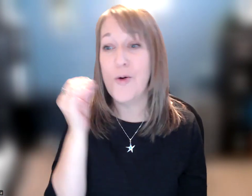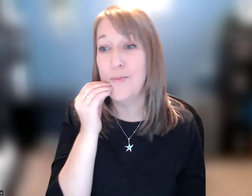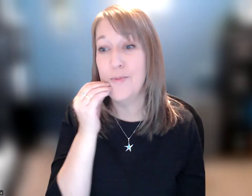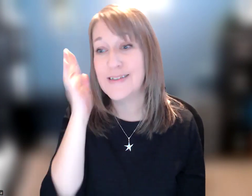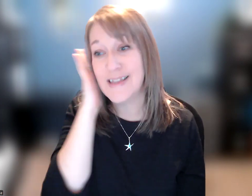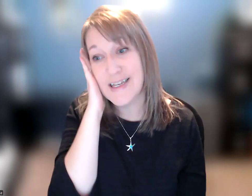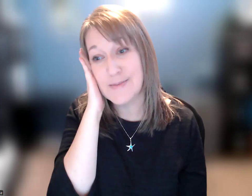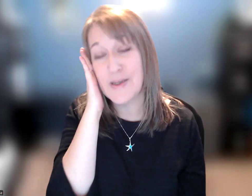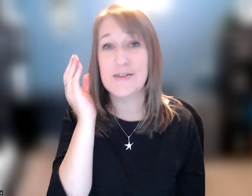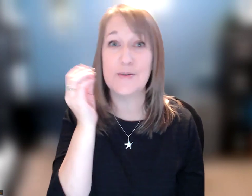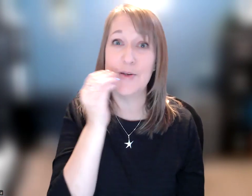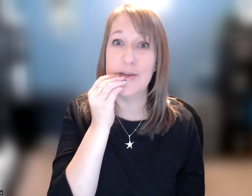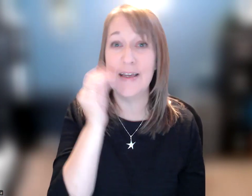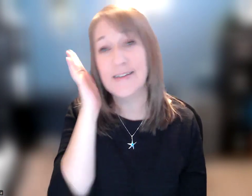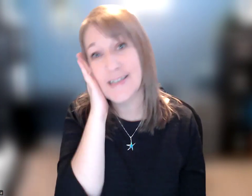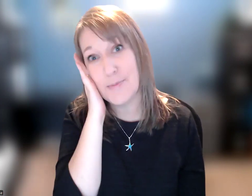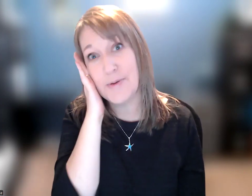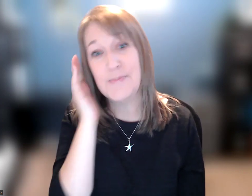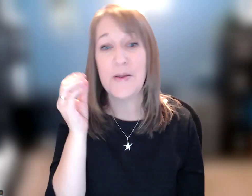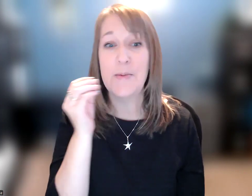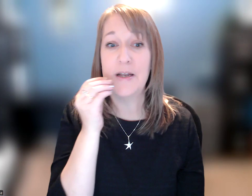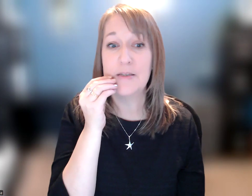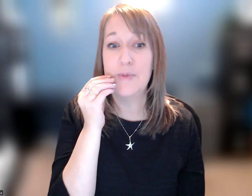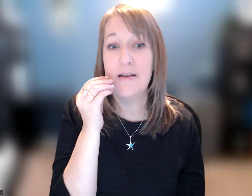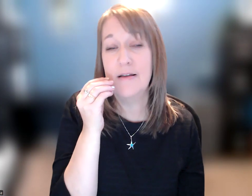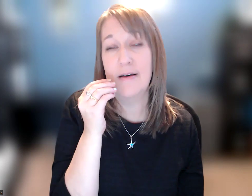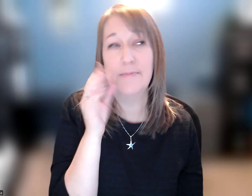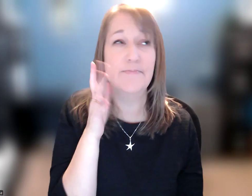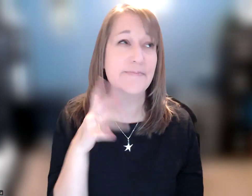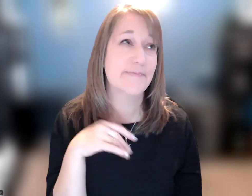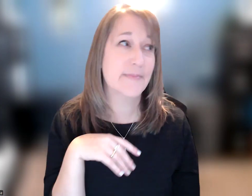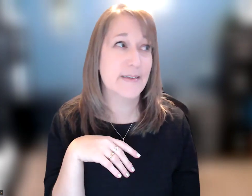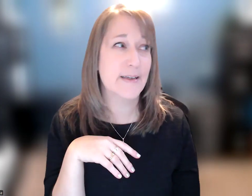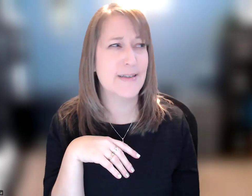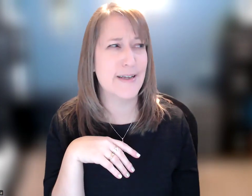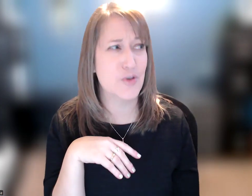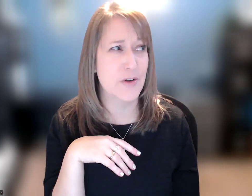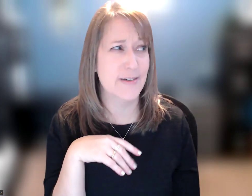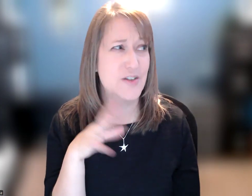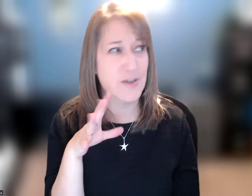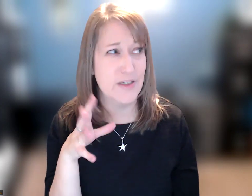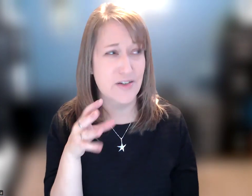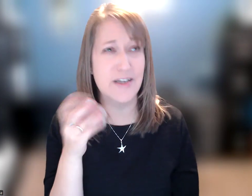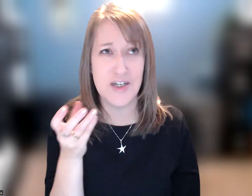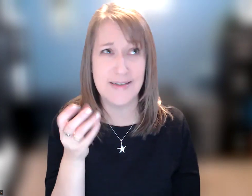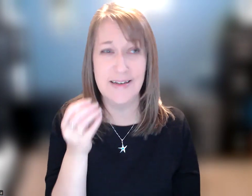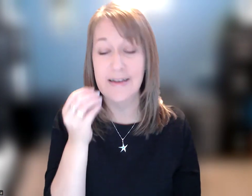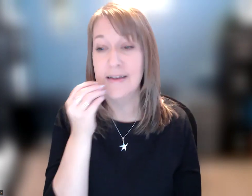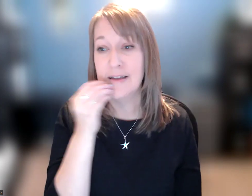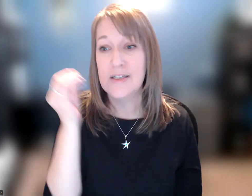home was this because it's where you eat and sleep. But it's been, I wouldn't say shortened, it's just been adjusted to